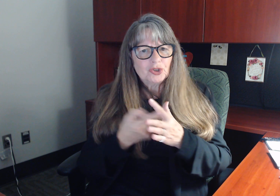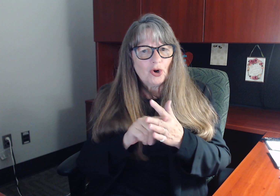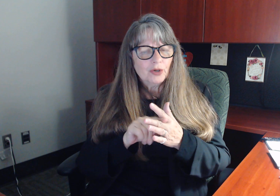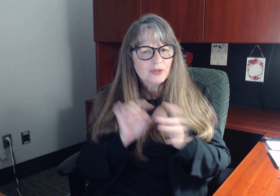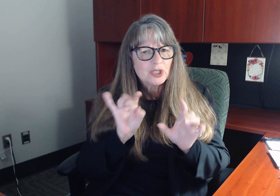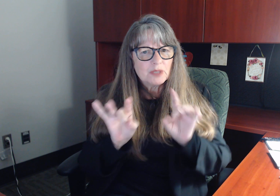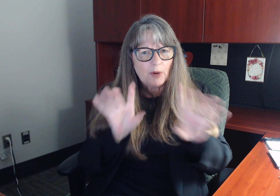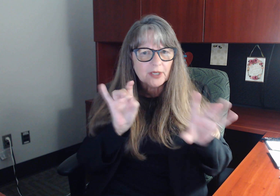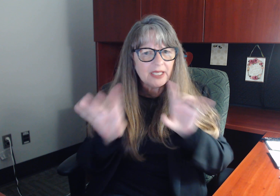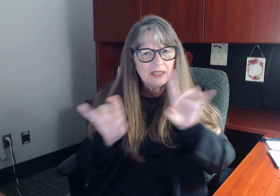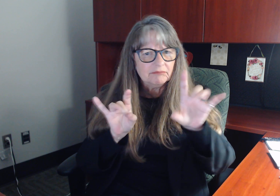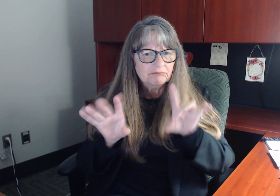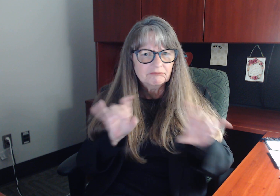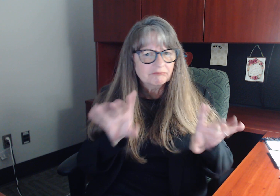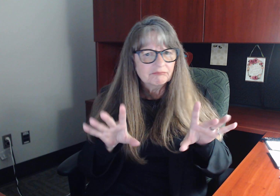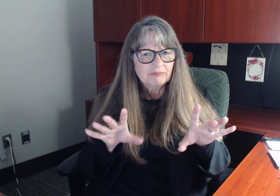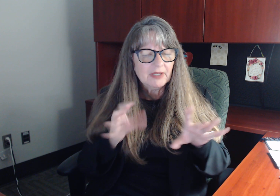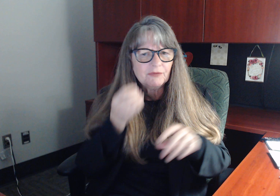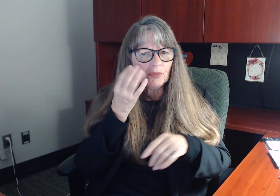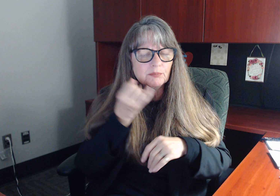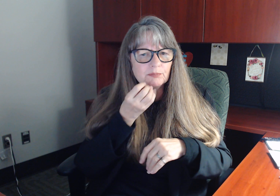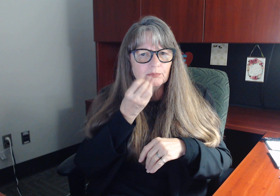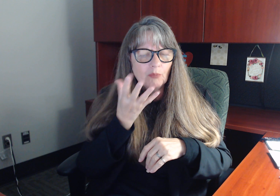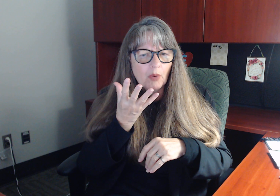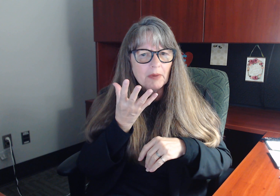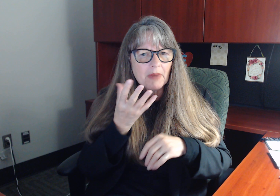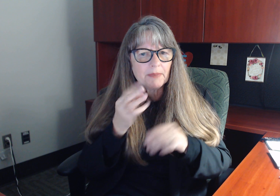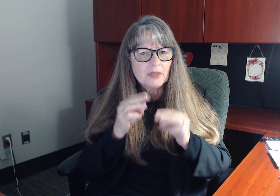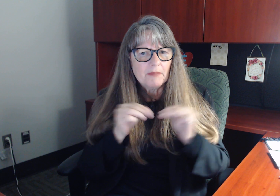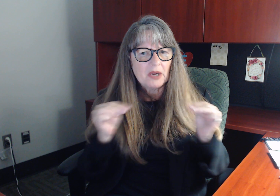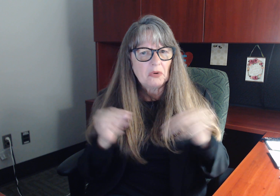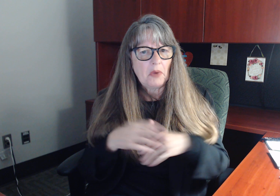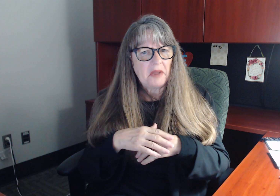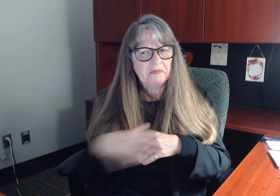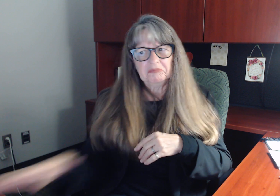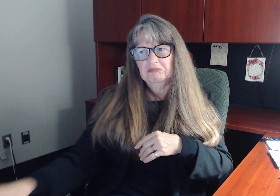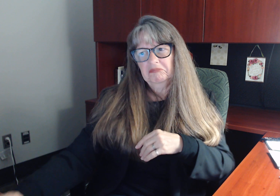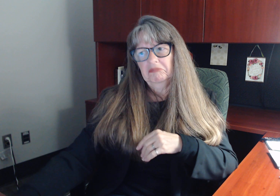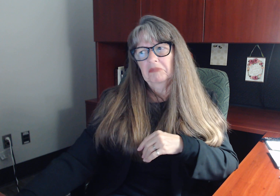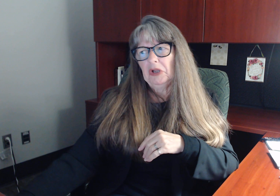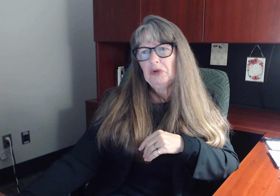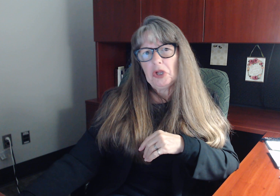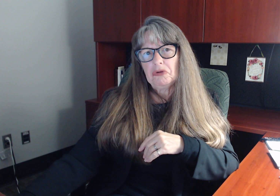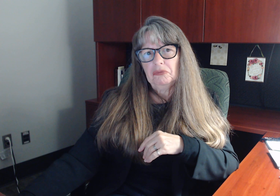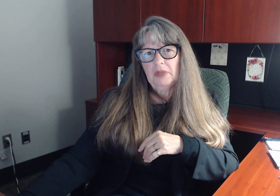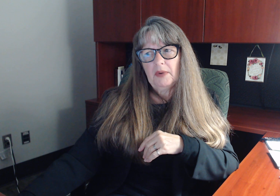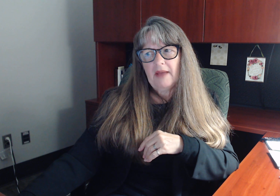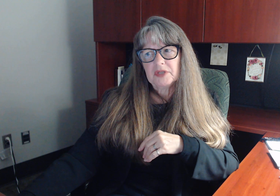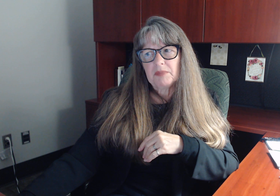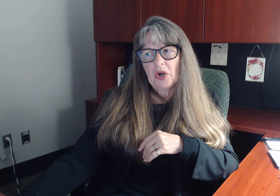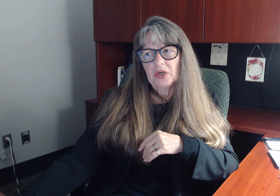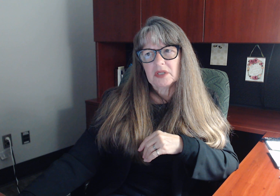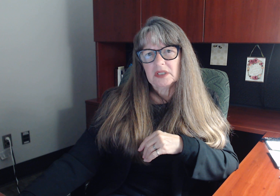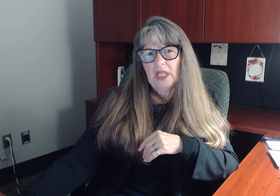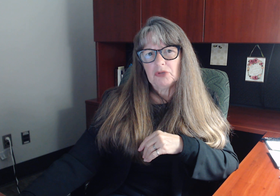start sparking if you warm them up in the microwave. Who knew they would have sparks? That's